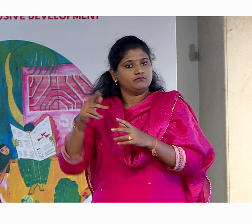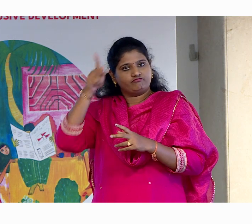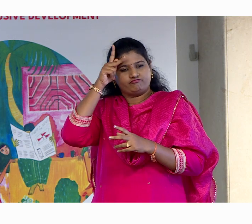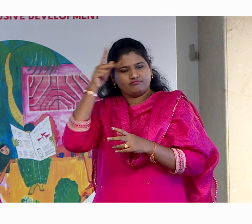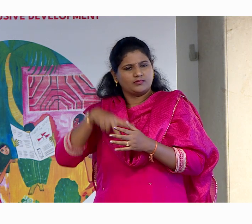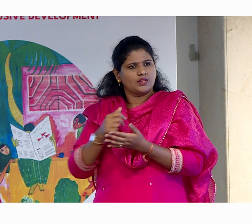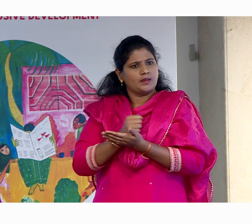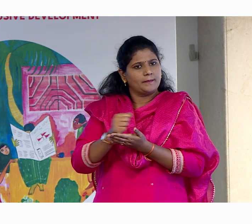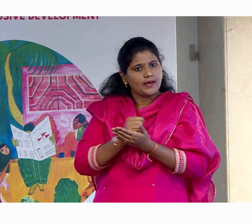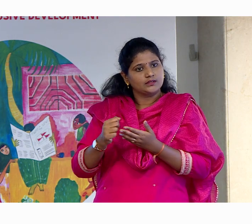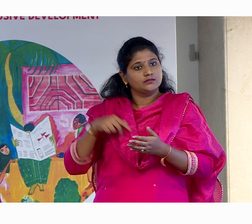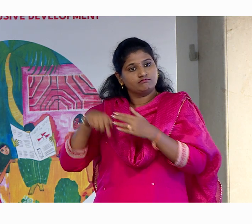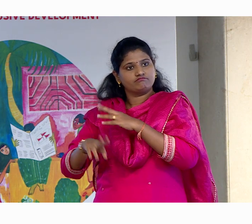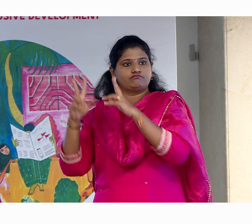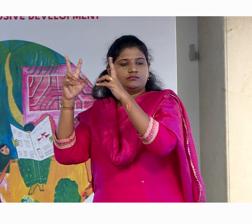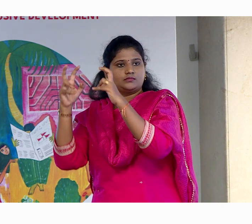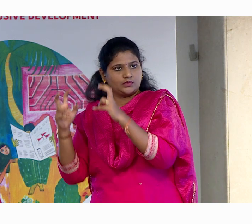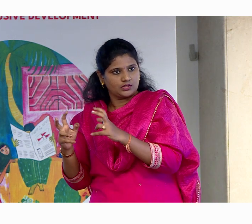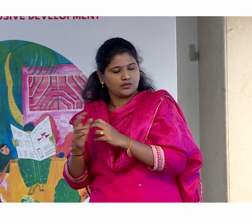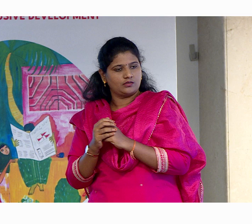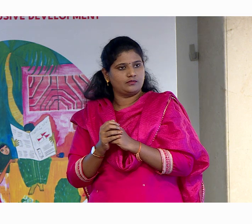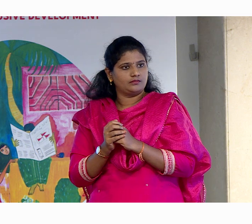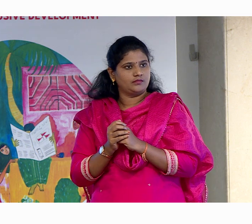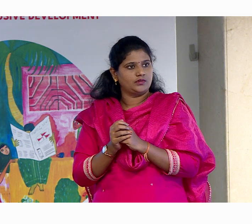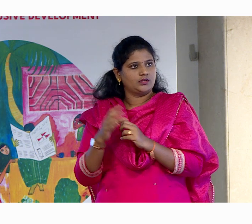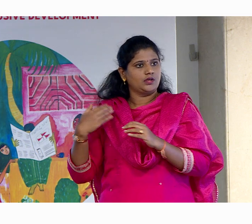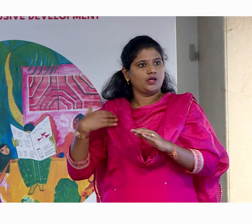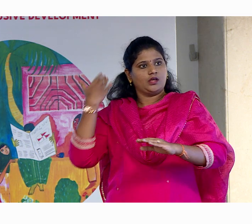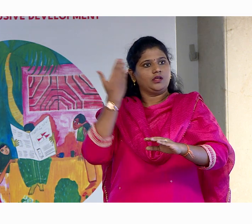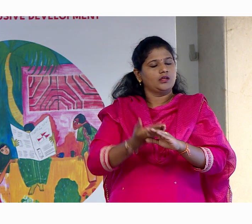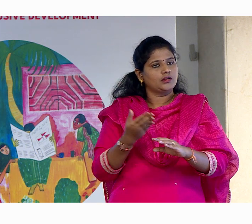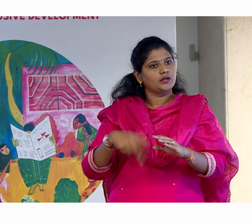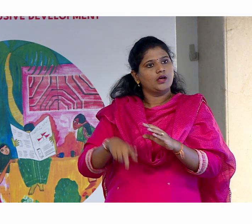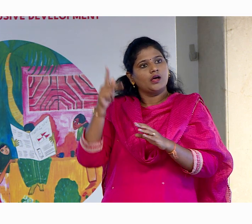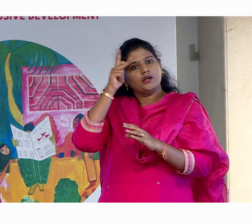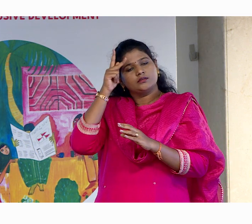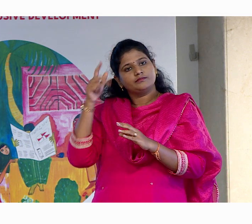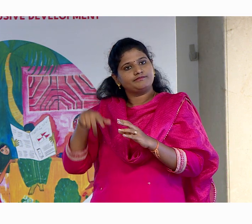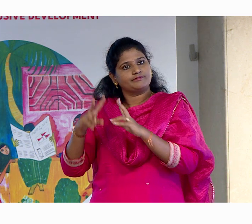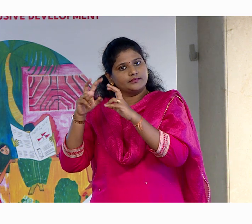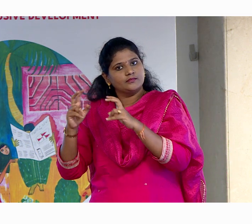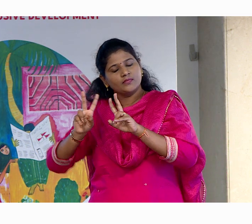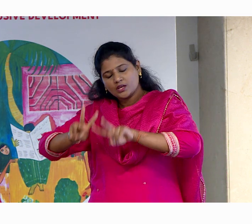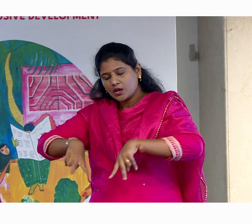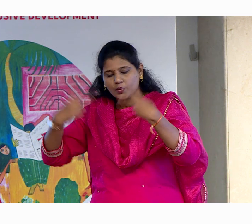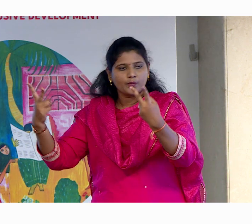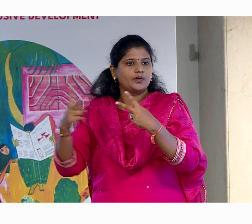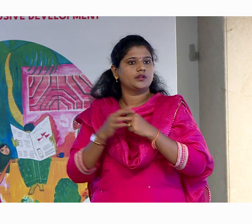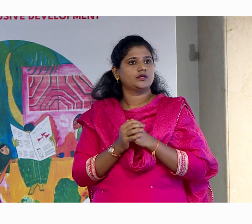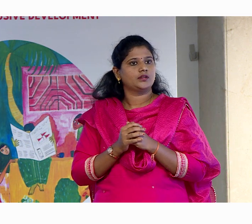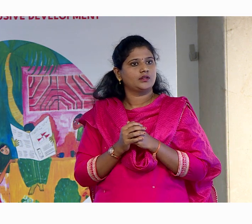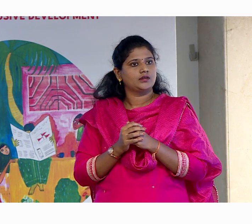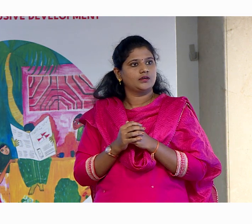and in context, as Andree and I like to call it, as almost one word, knowledge in practice in context, which is very different